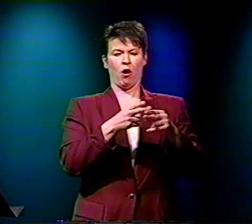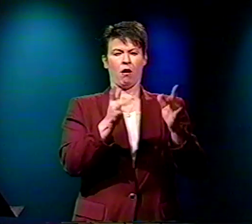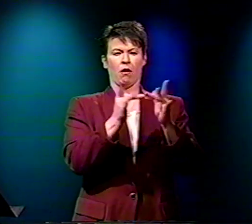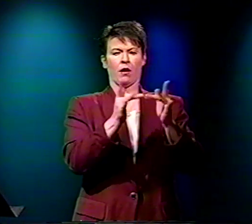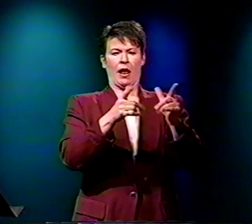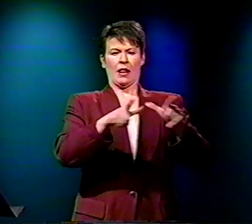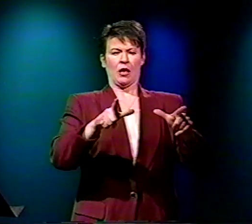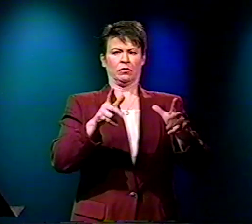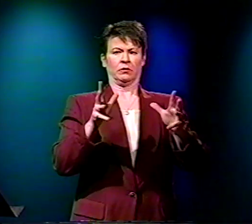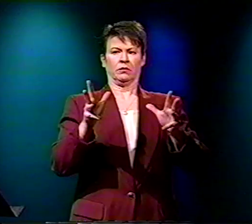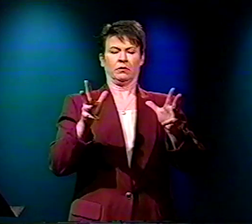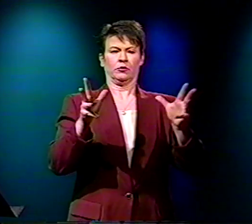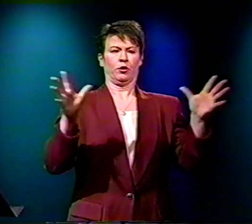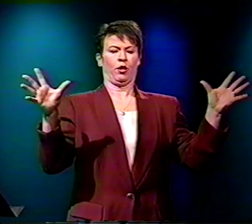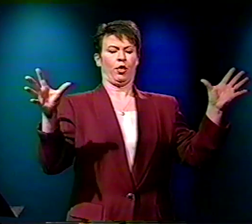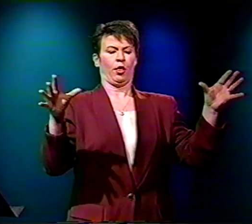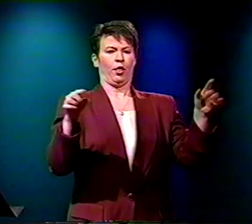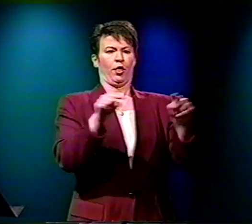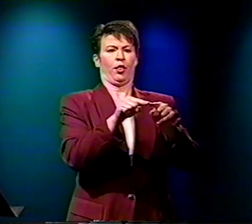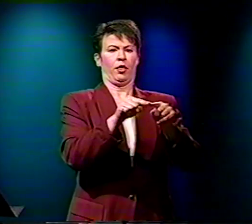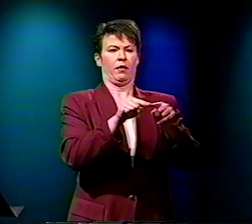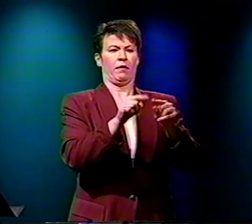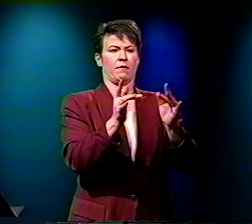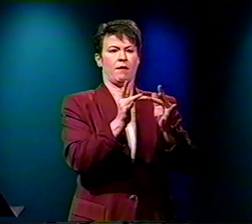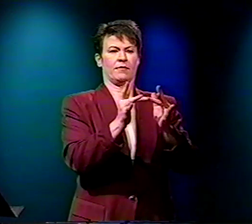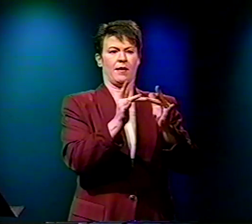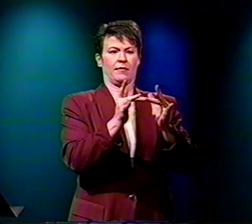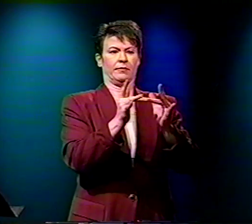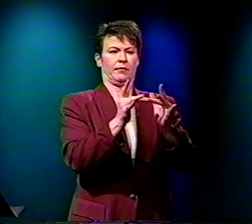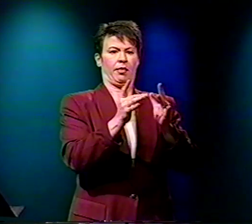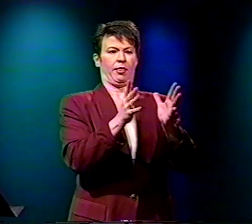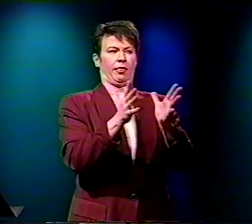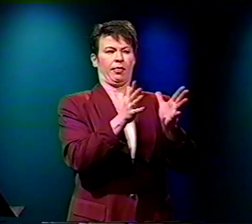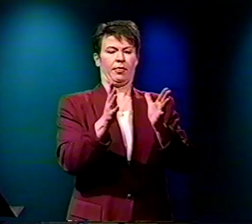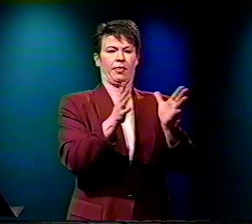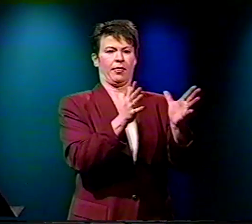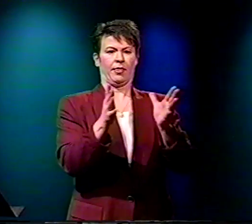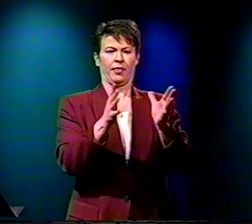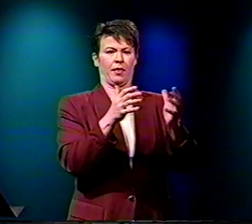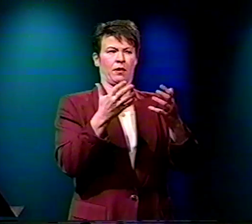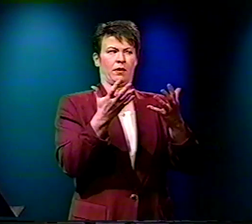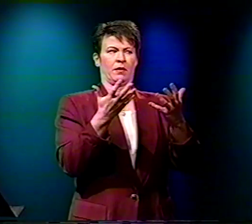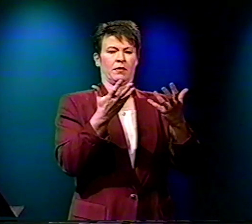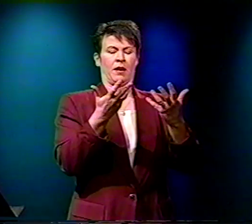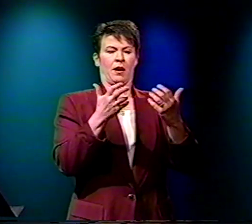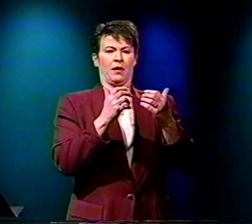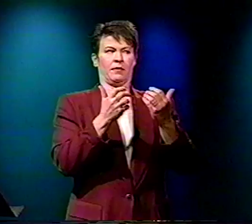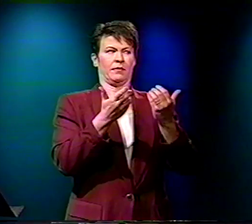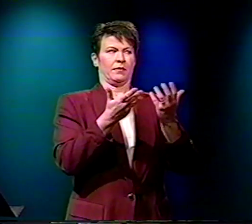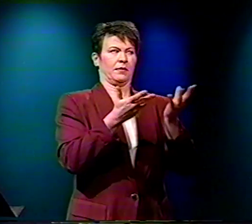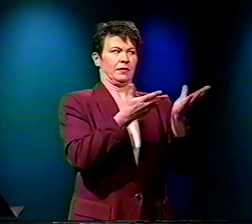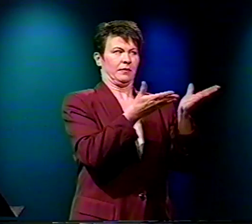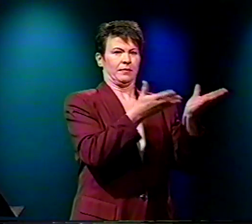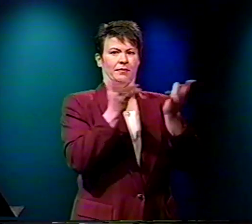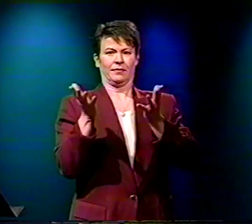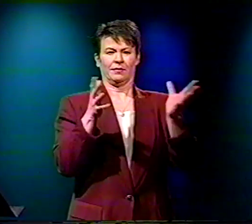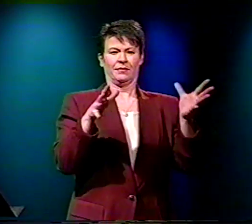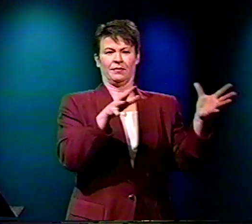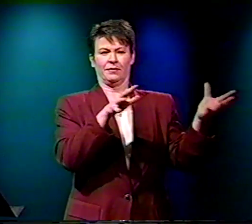they start to use more contact language, a more contact variety, something that is in between their ASL usage and their signed